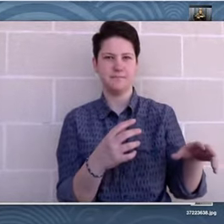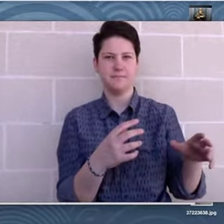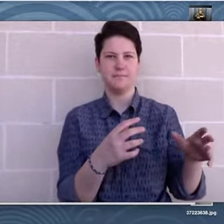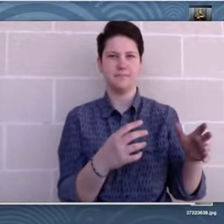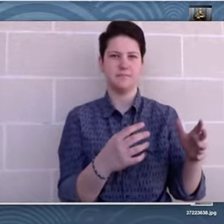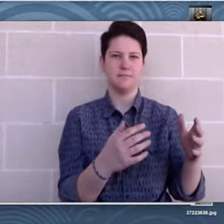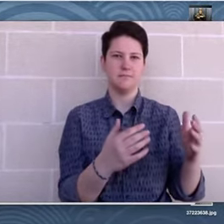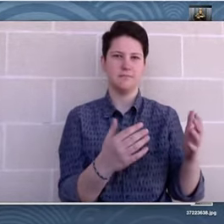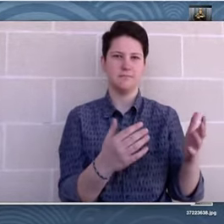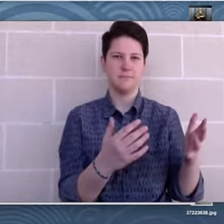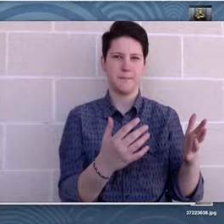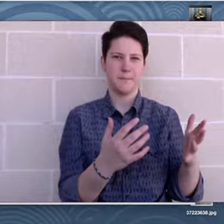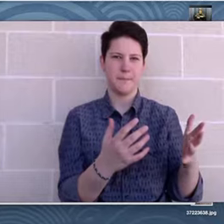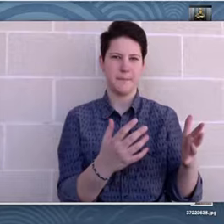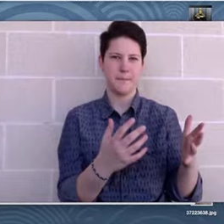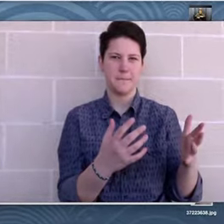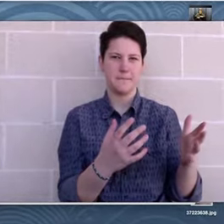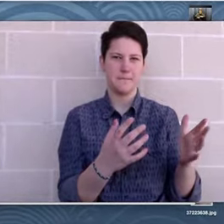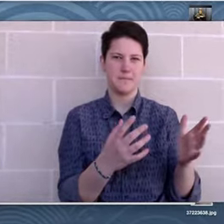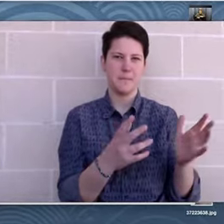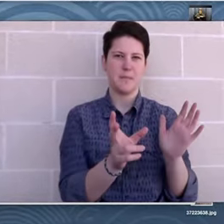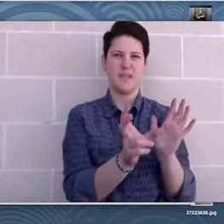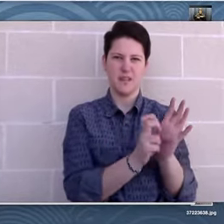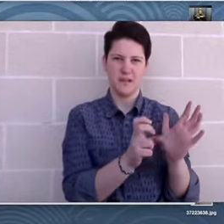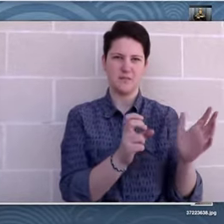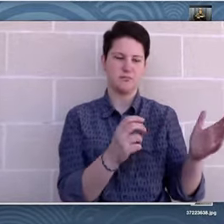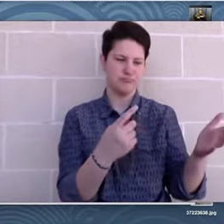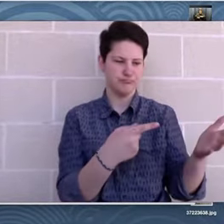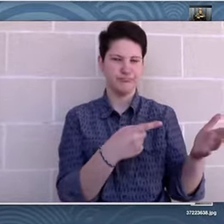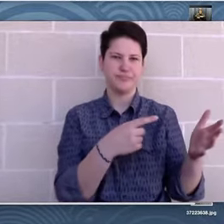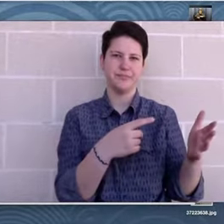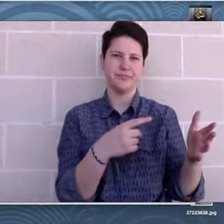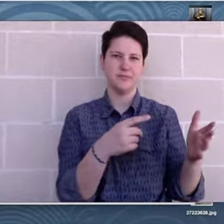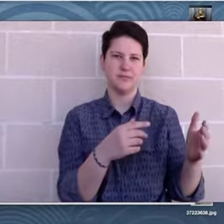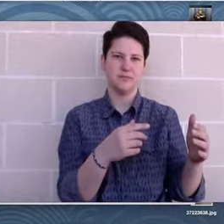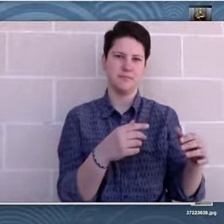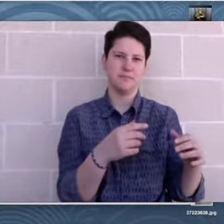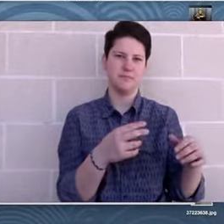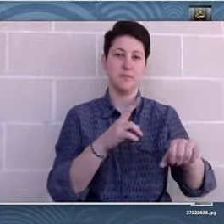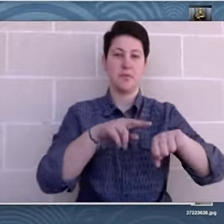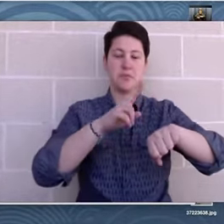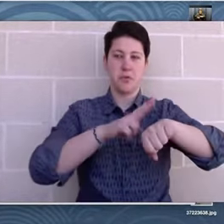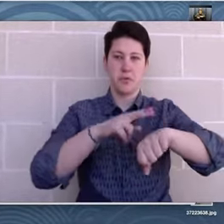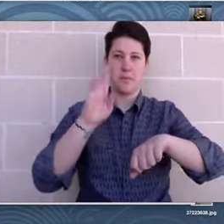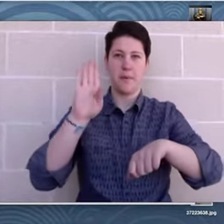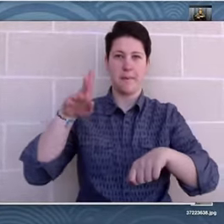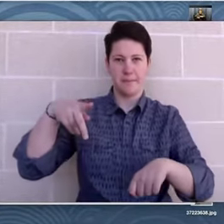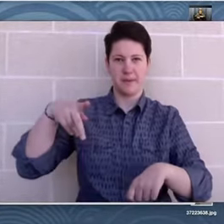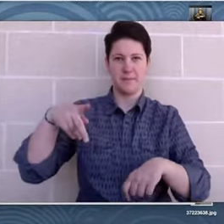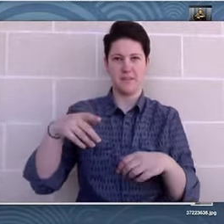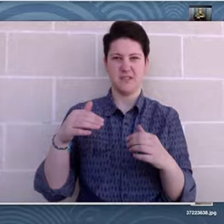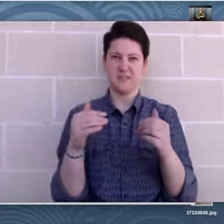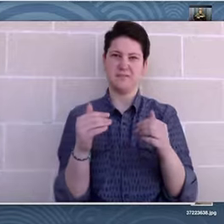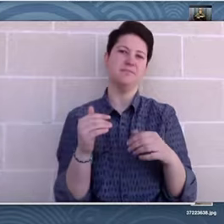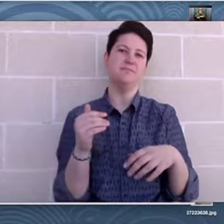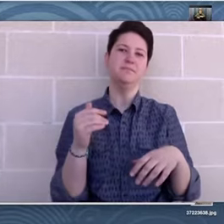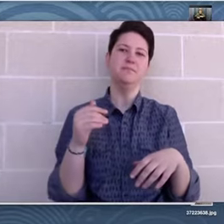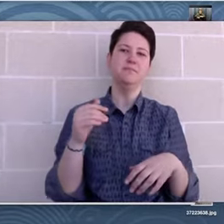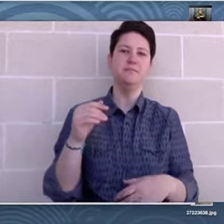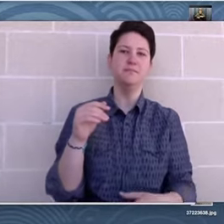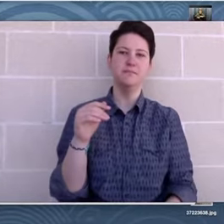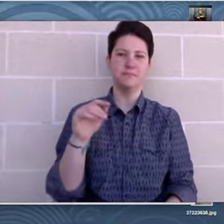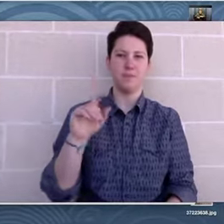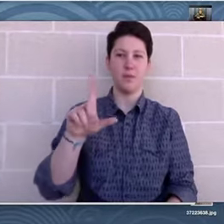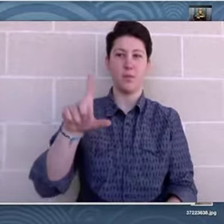This is normal blood pressure. The numerator 120 represents systolic pressure and the